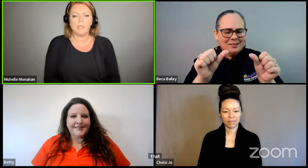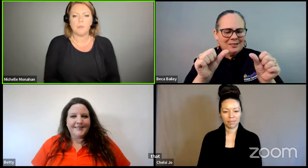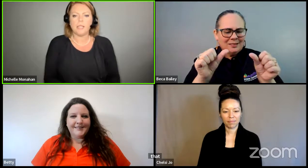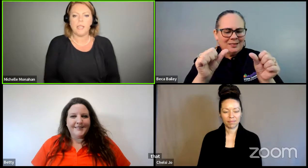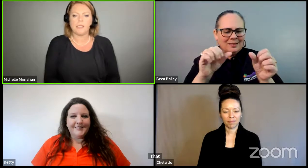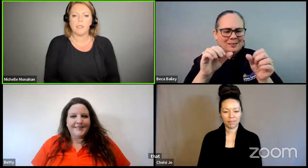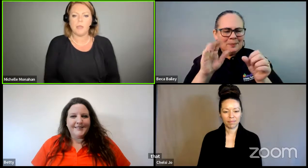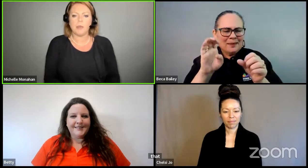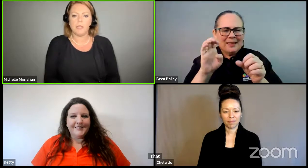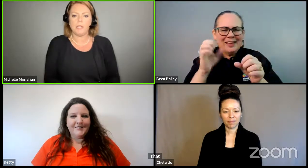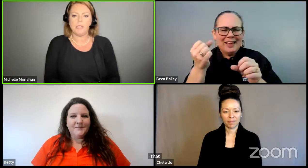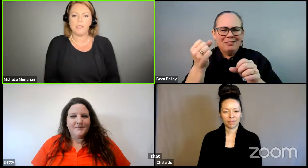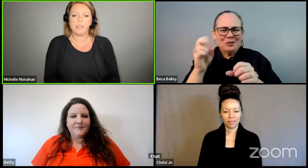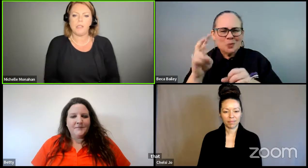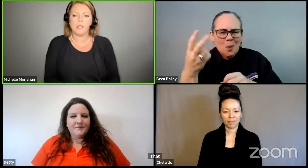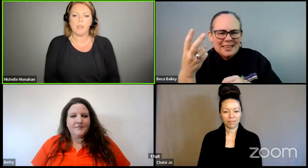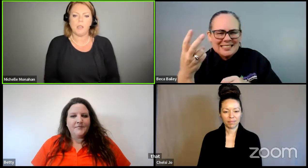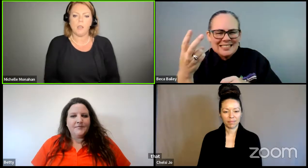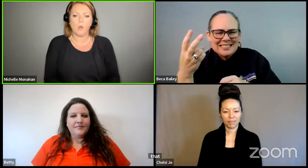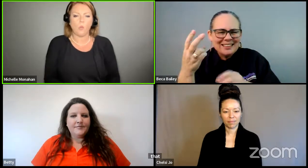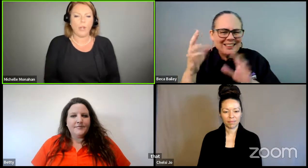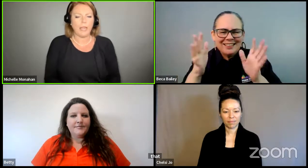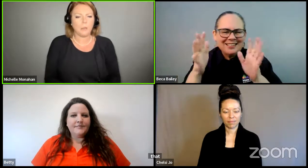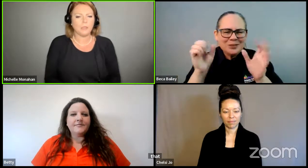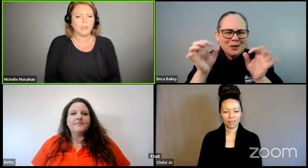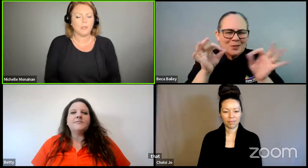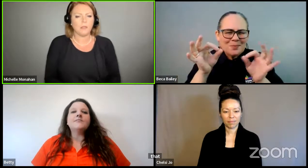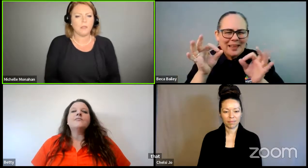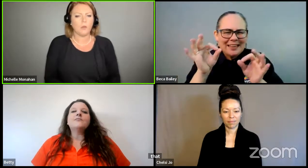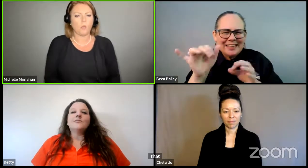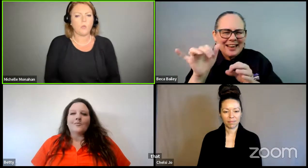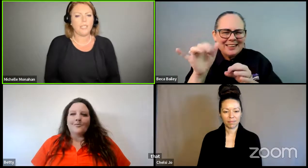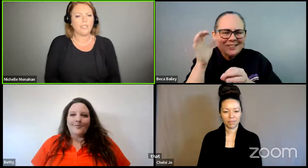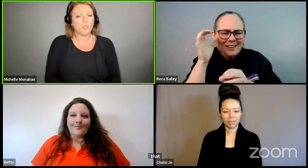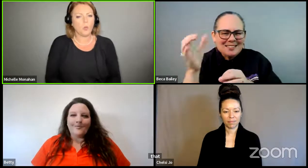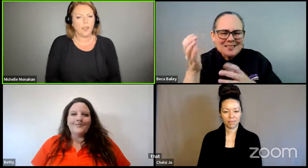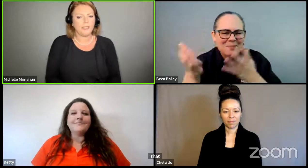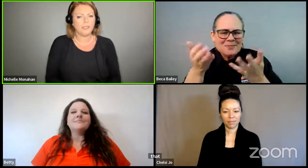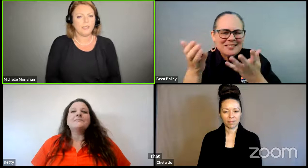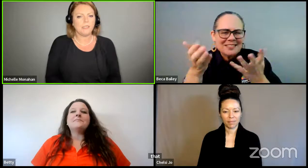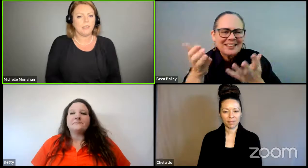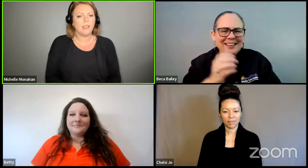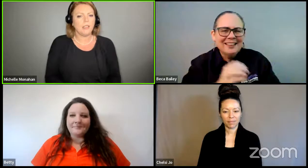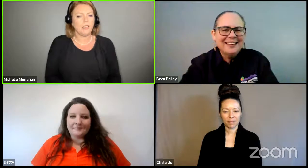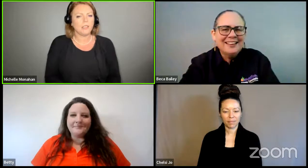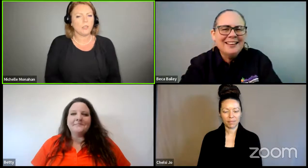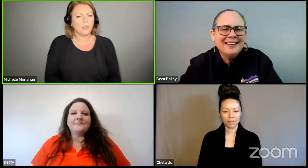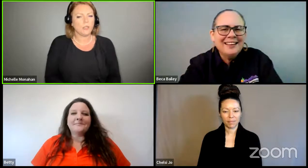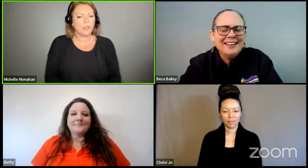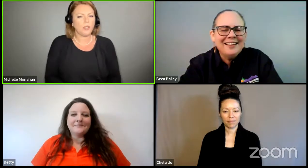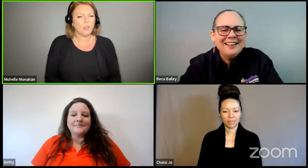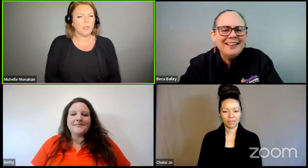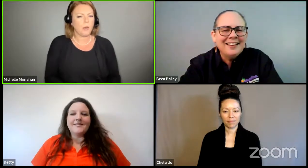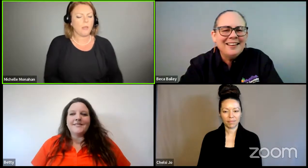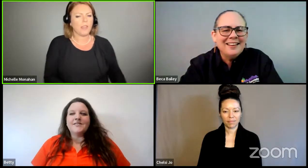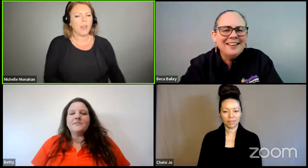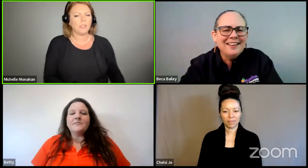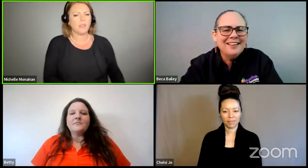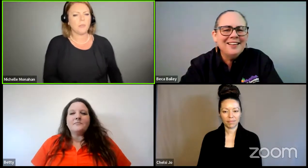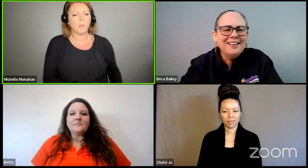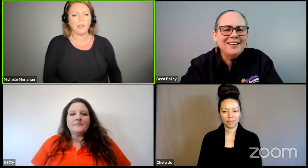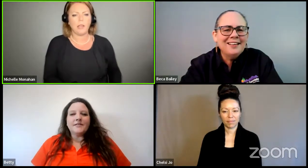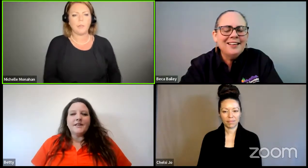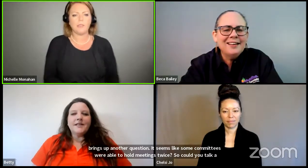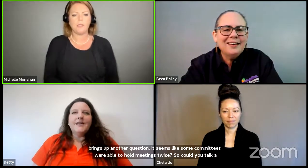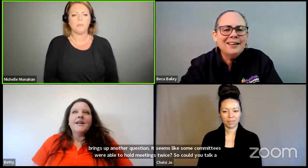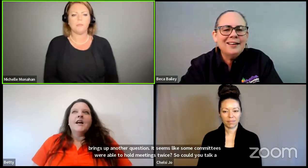It seems like some committees were able to hold meetings twice. So could you talk a little bit about that